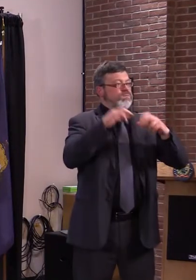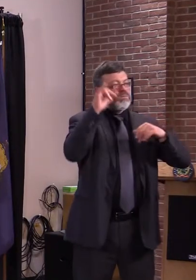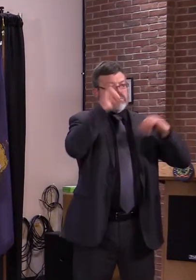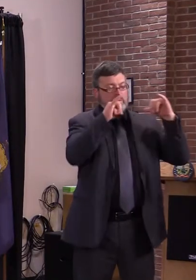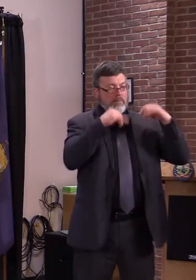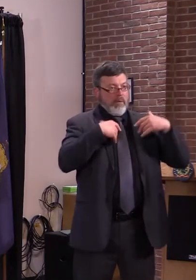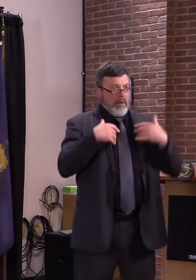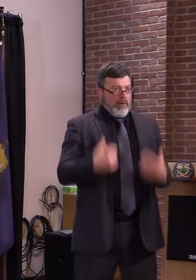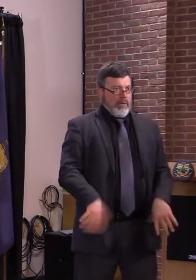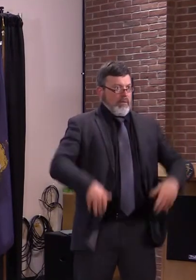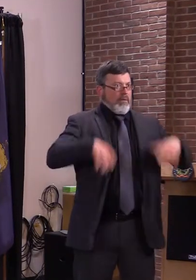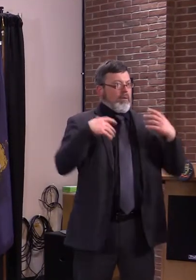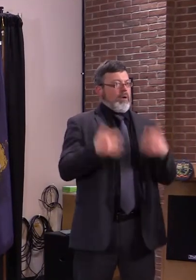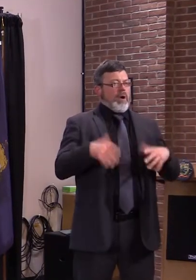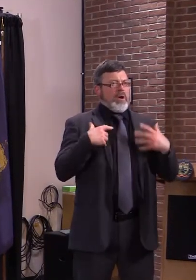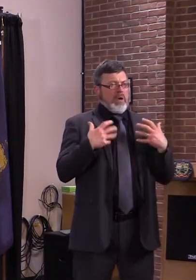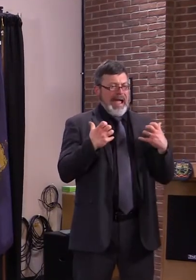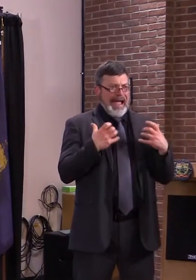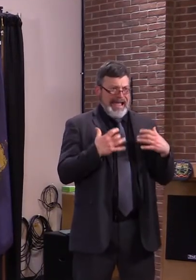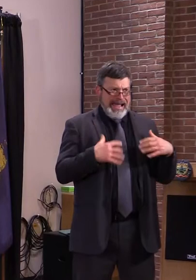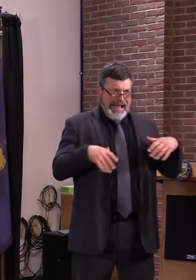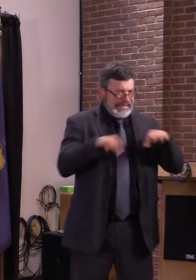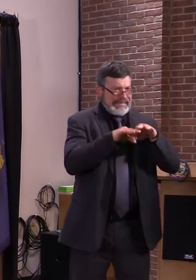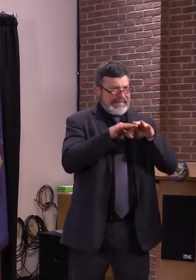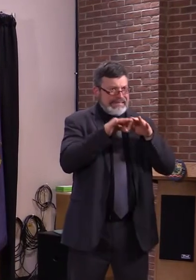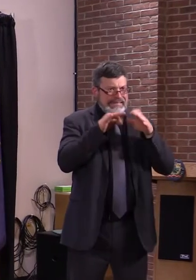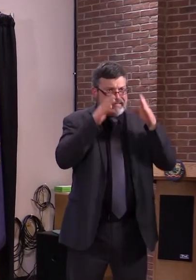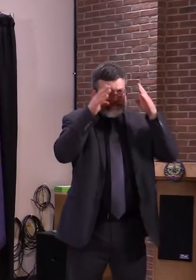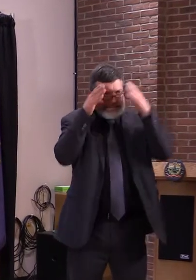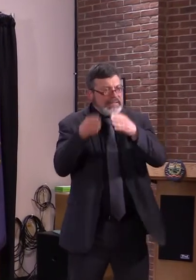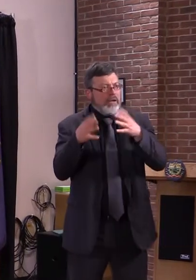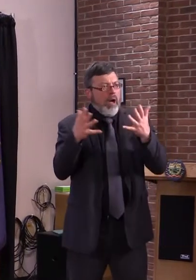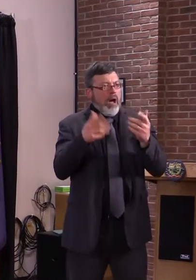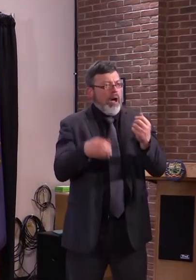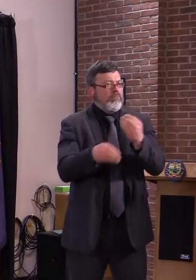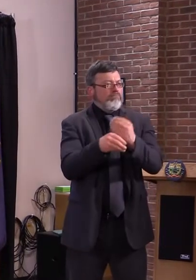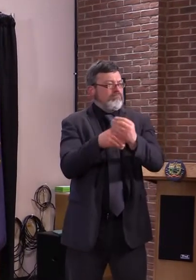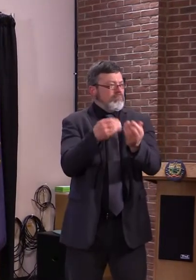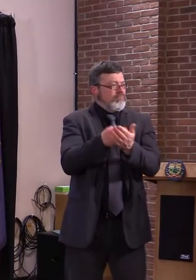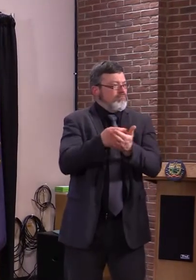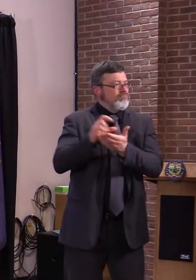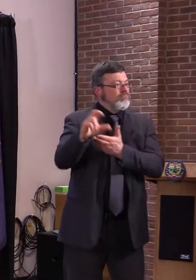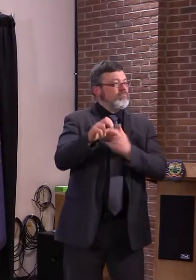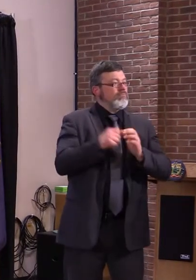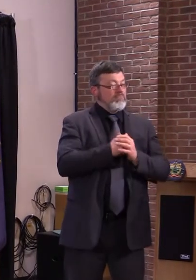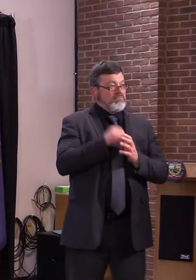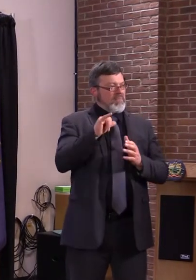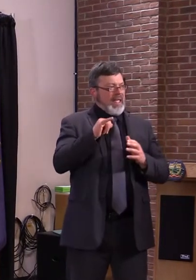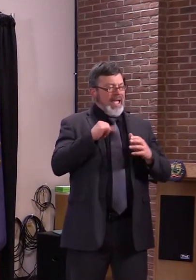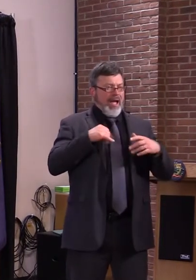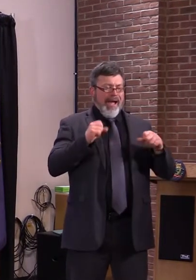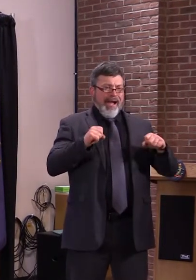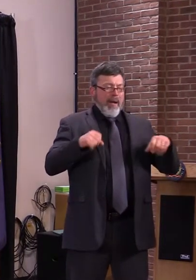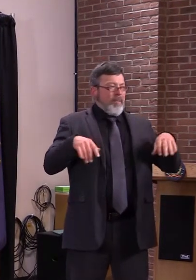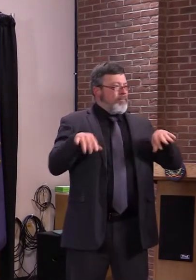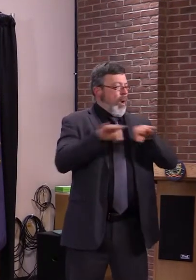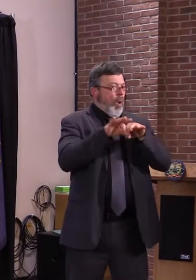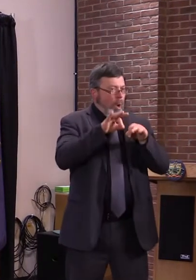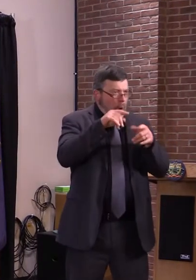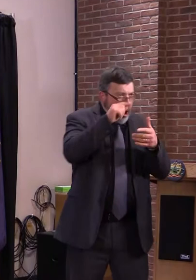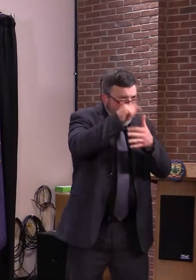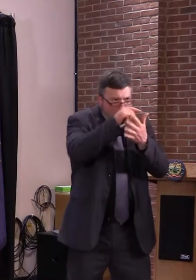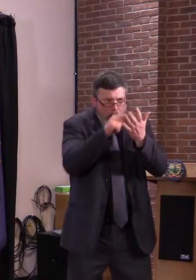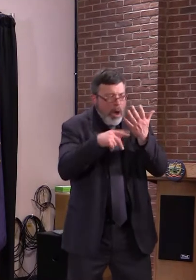now. And because BAA can appropriate money earlier in the session, rather than waiting until the next